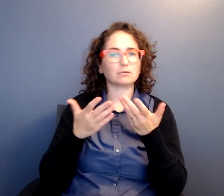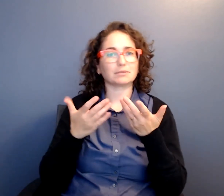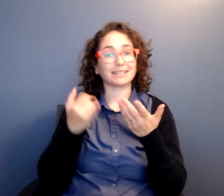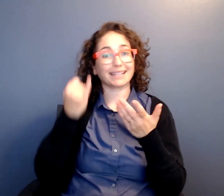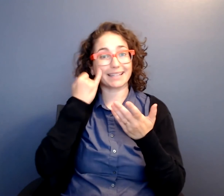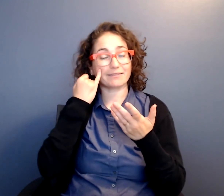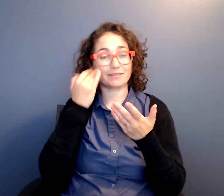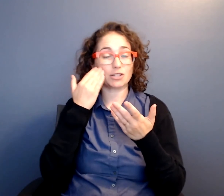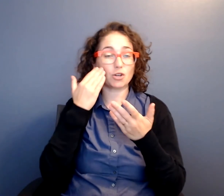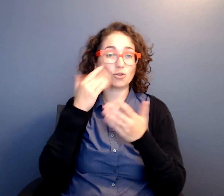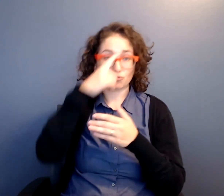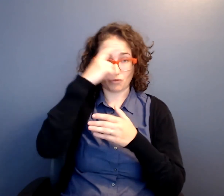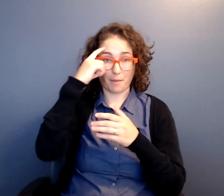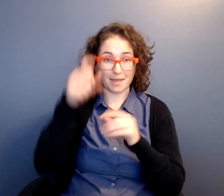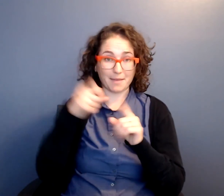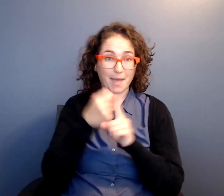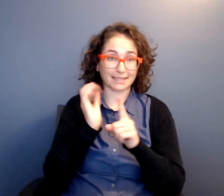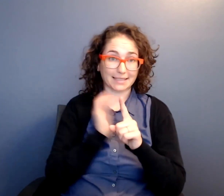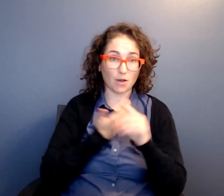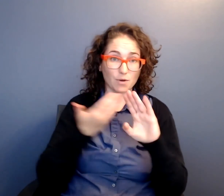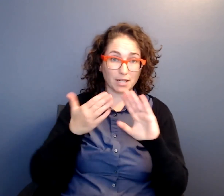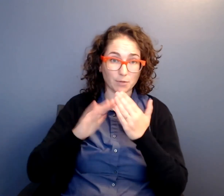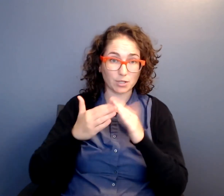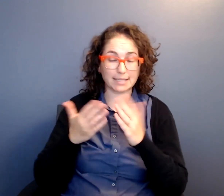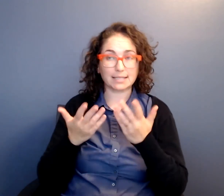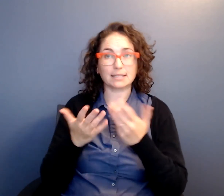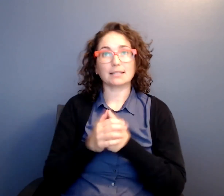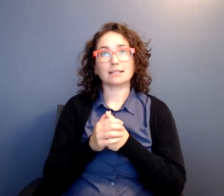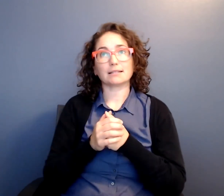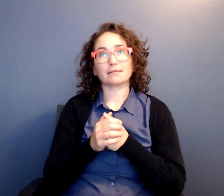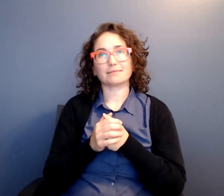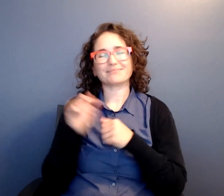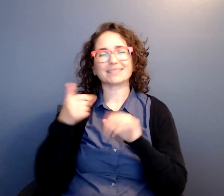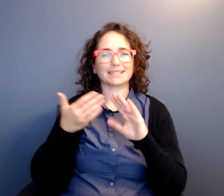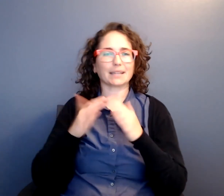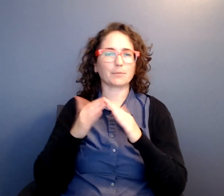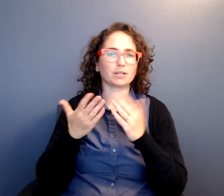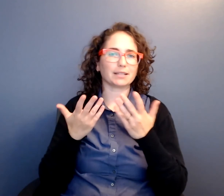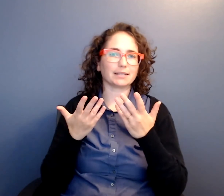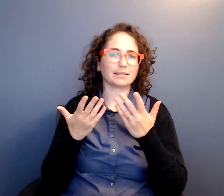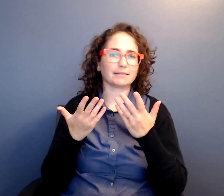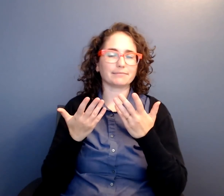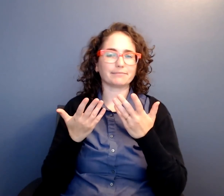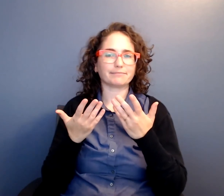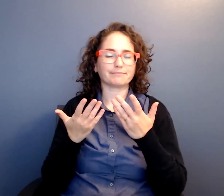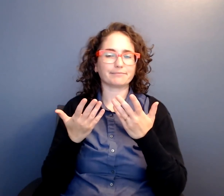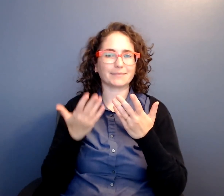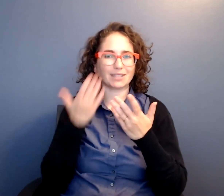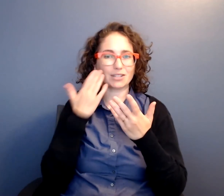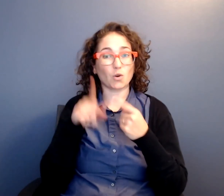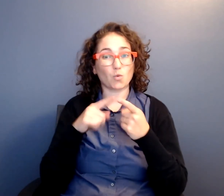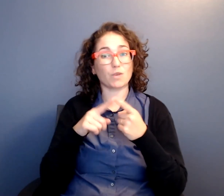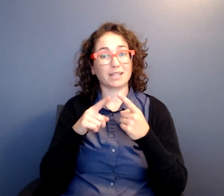when trauma impacts our community. And this is a community at large, so that when trauma